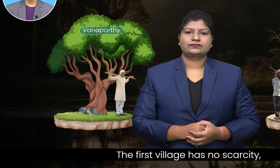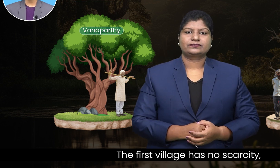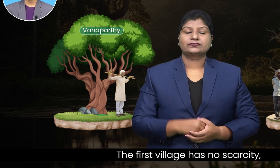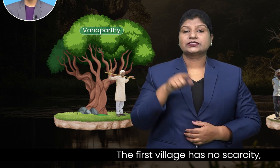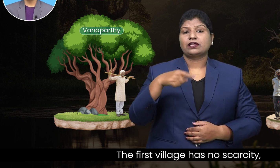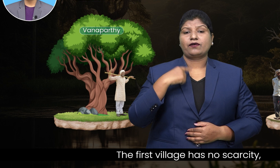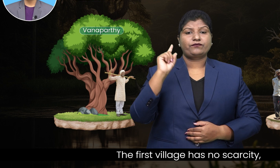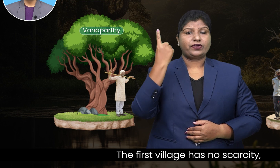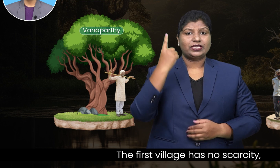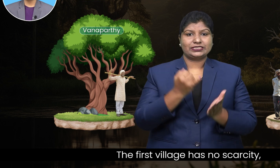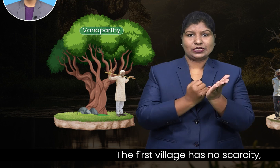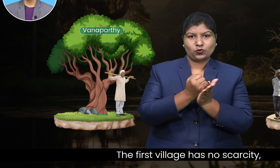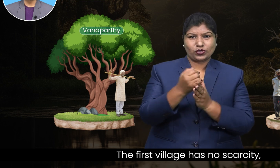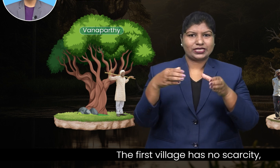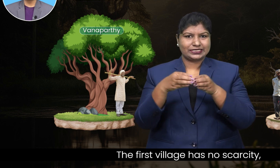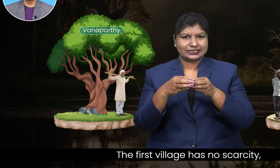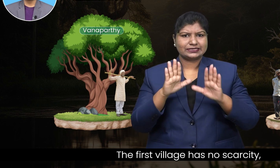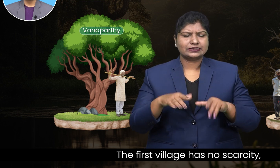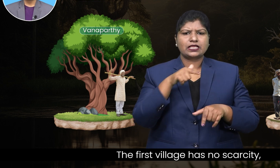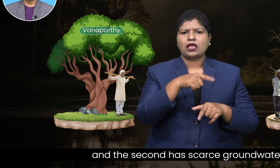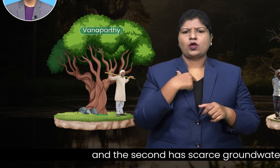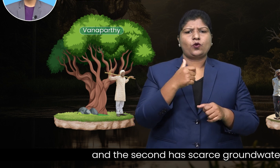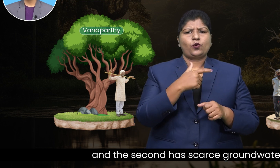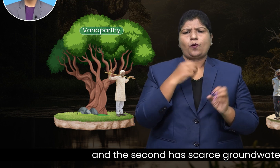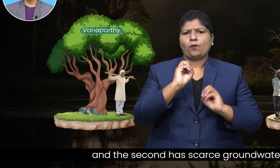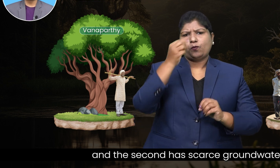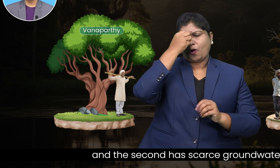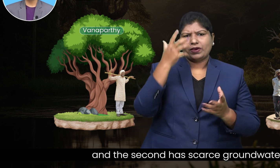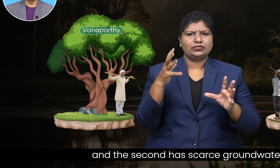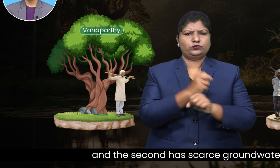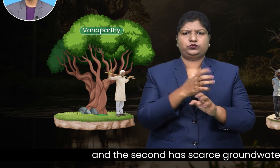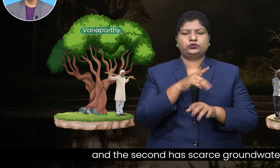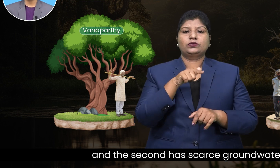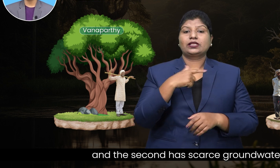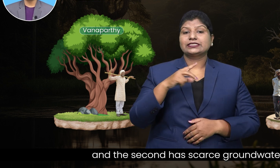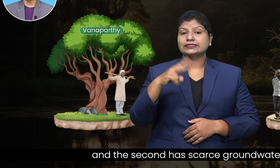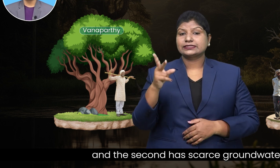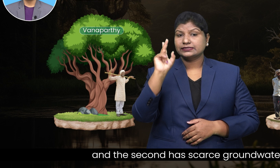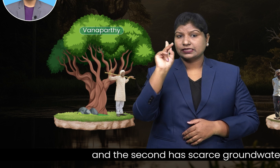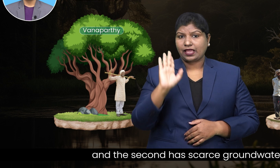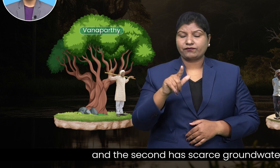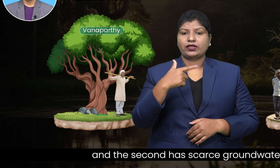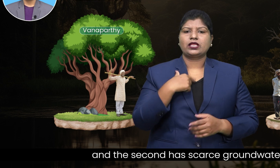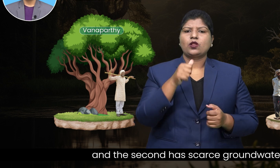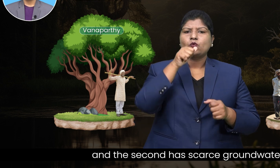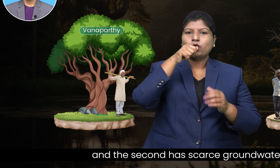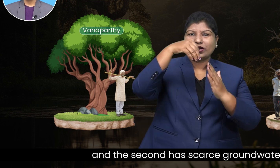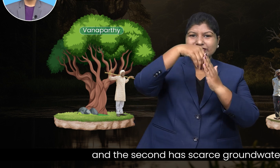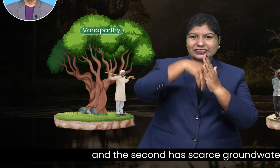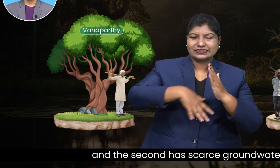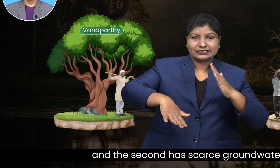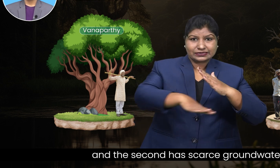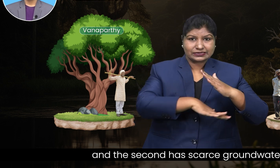The first village has no scarcity and the second has scarce groundwater.